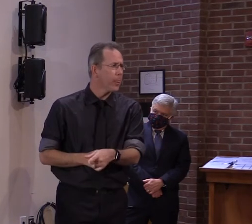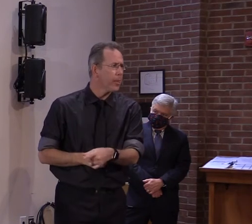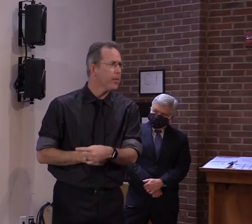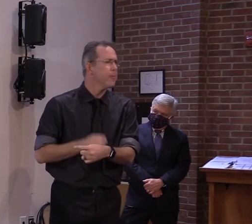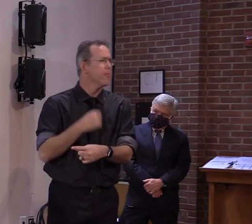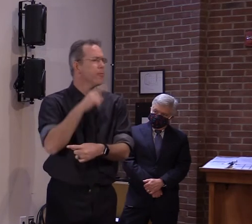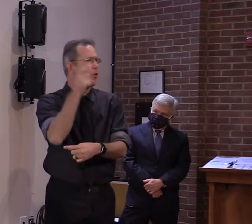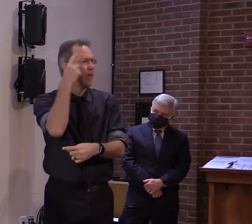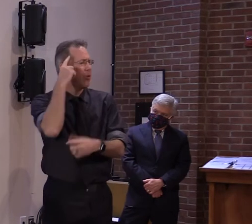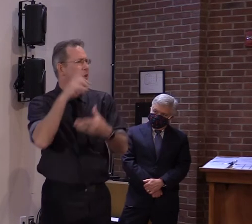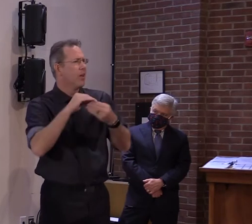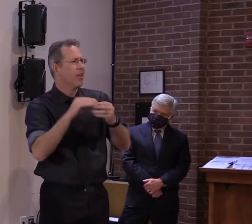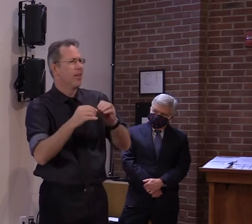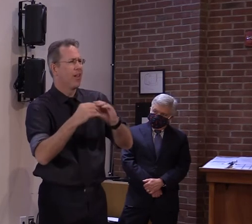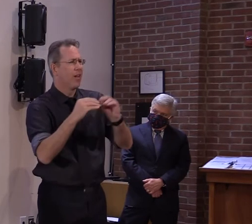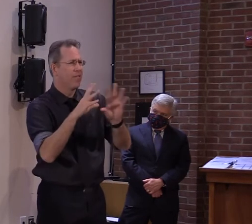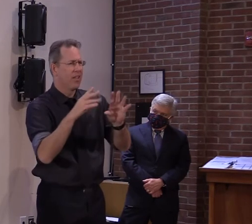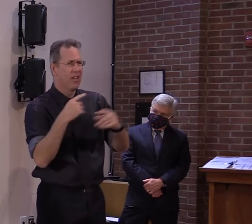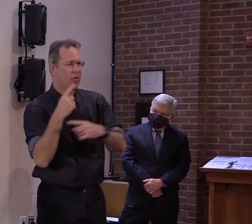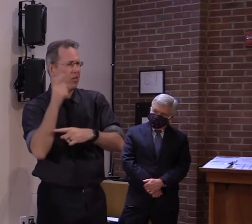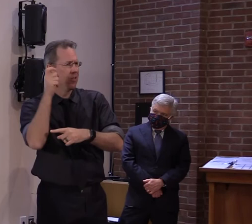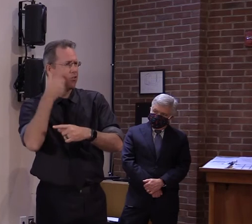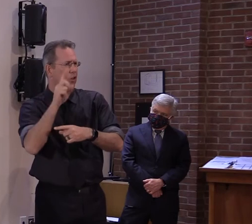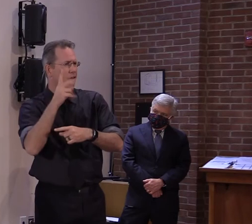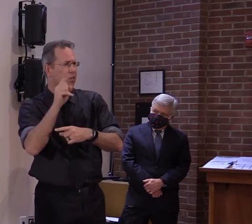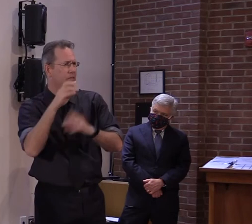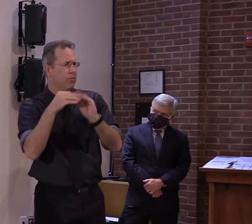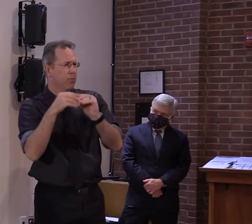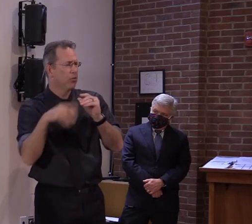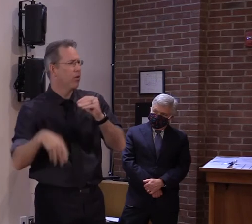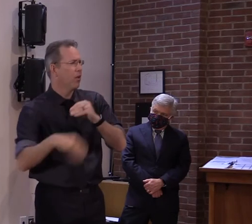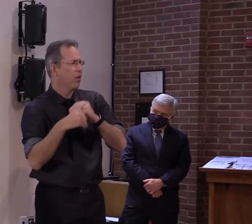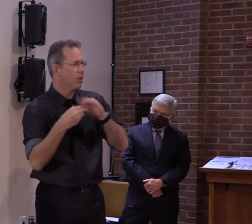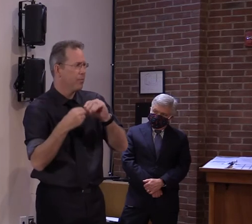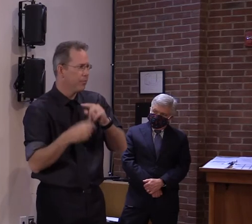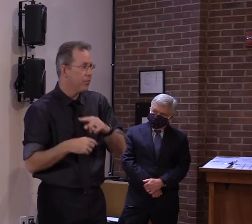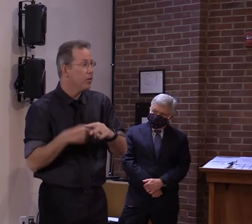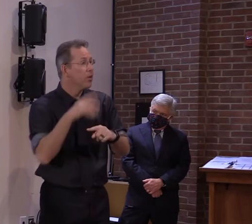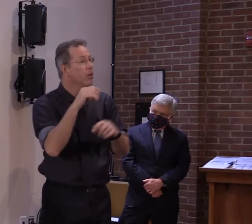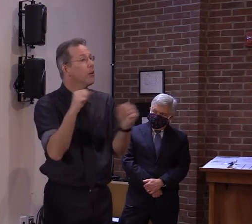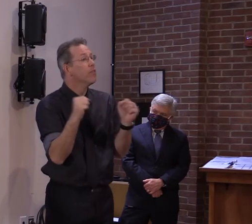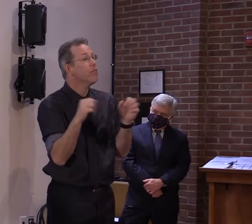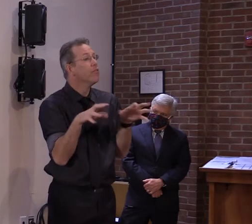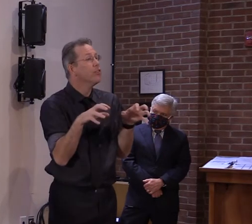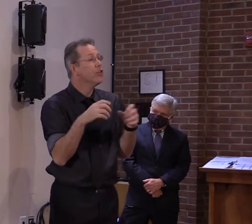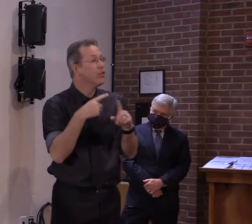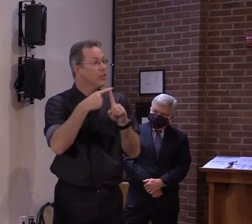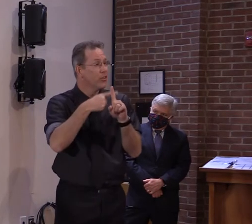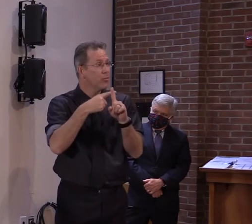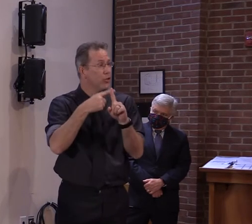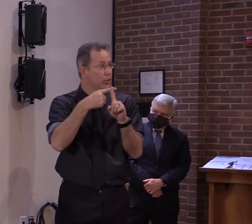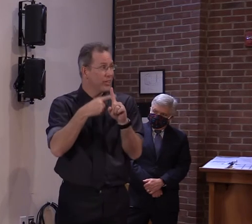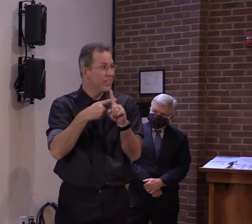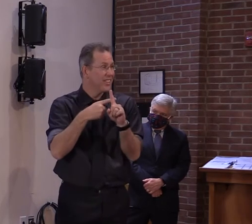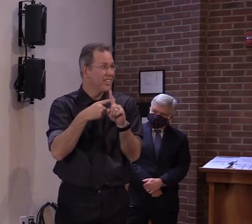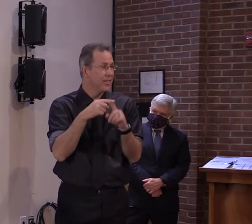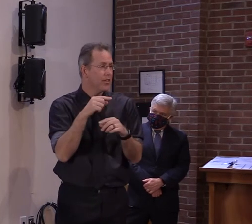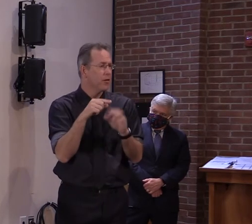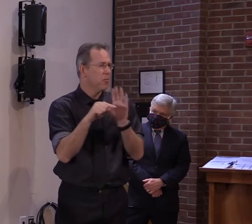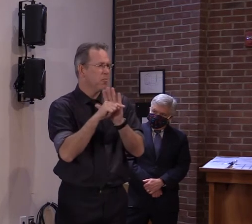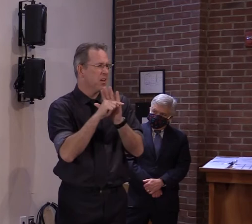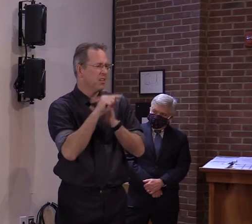but it's my understanding I think we have some freezer capacity here for those minus 70 degrees Celsius